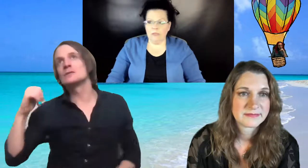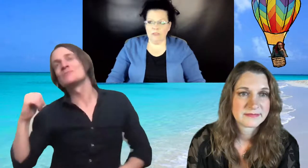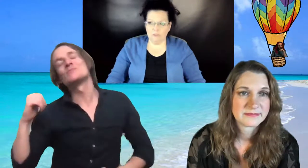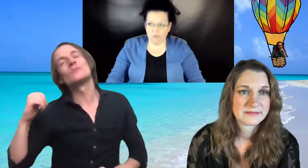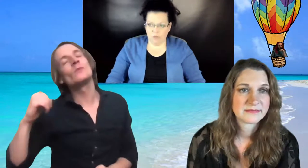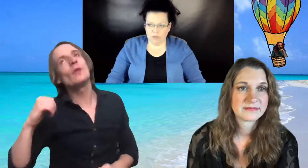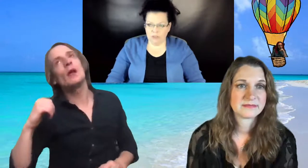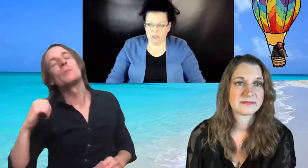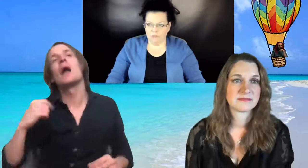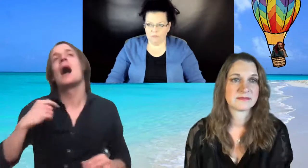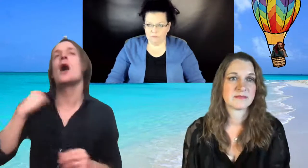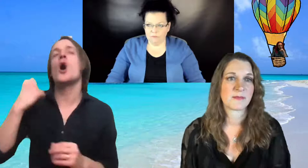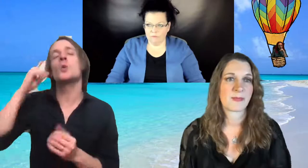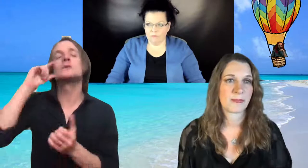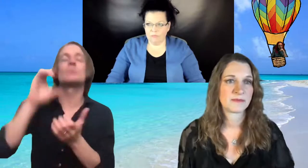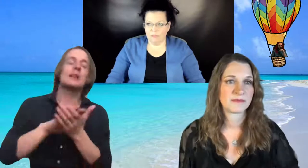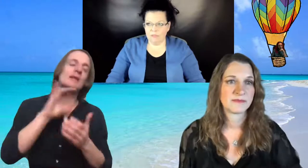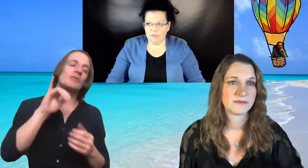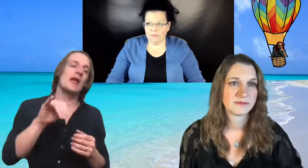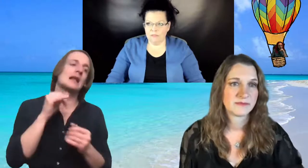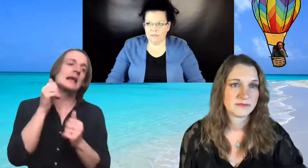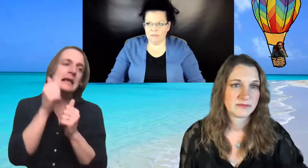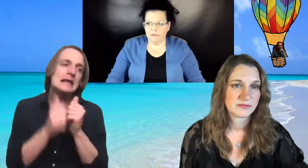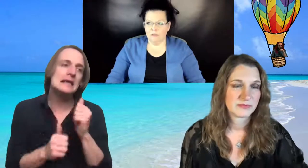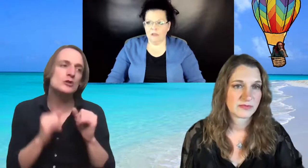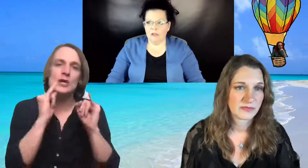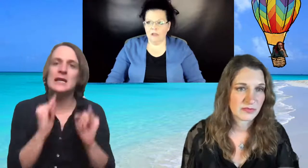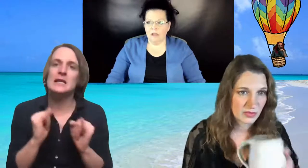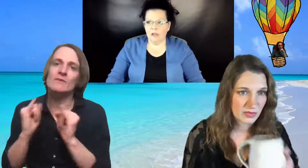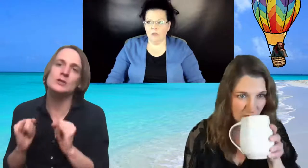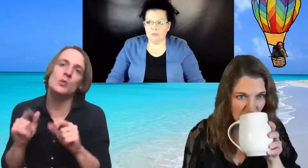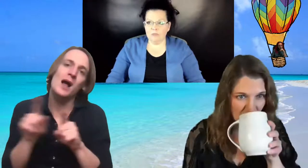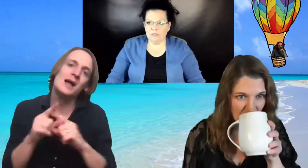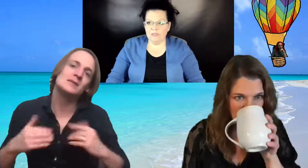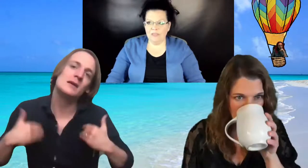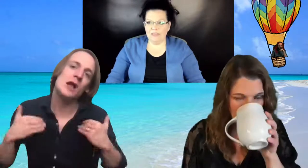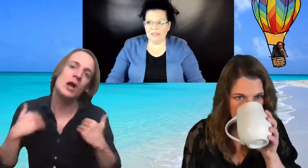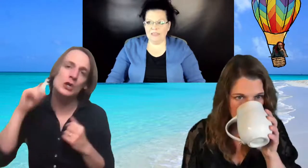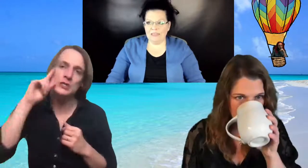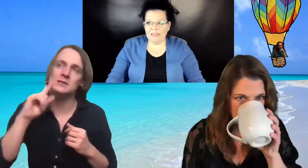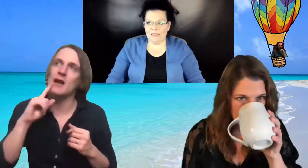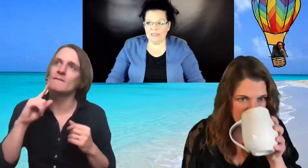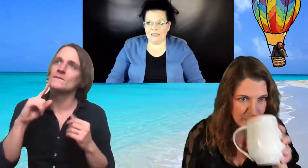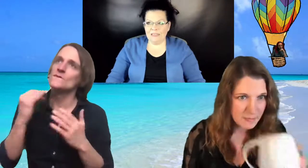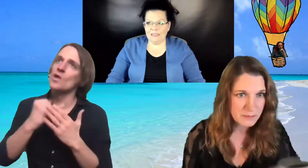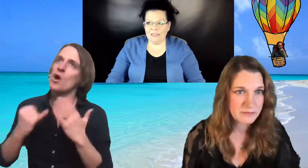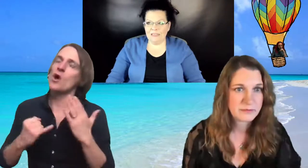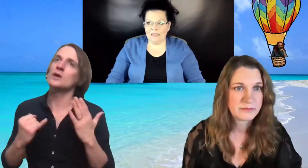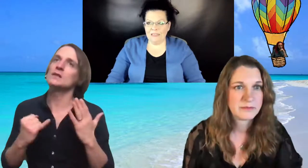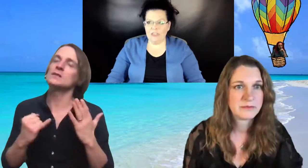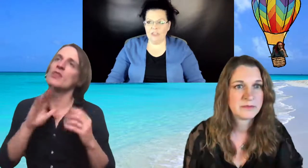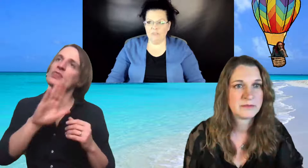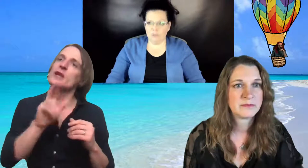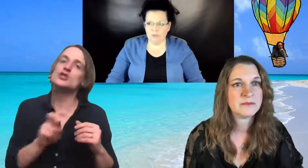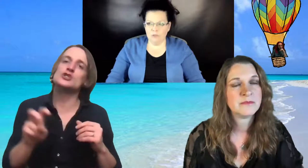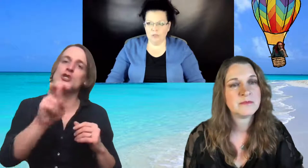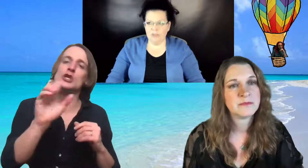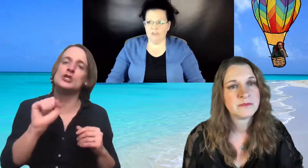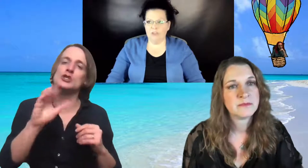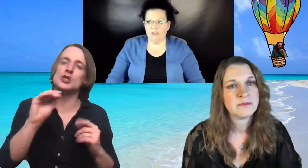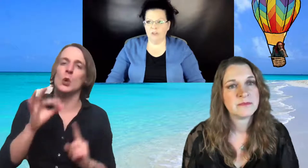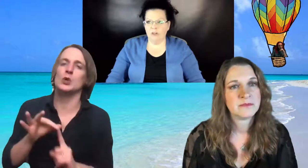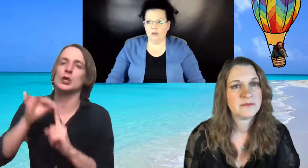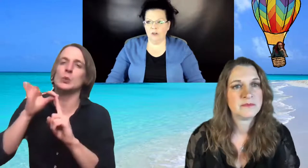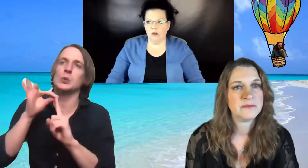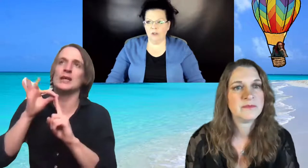I mean, it is a great question, because I always believe that each individual